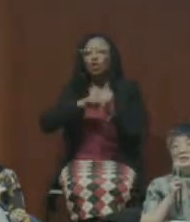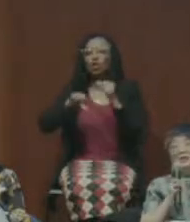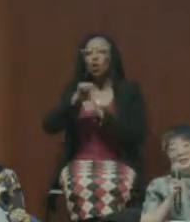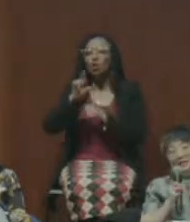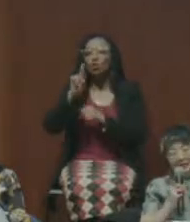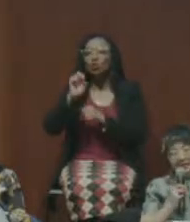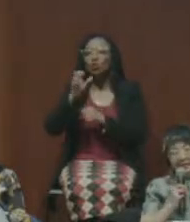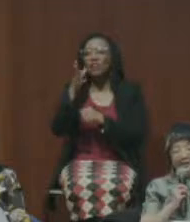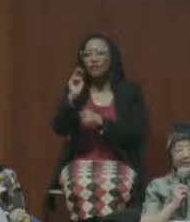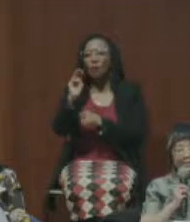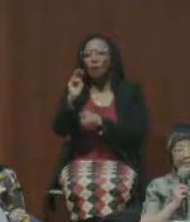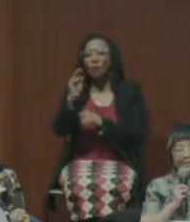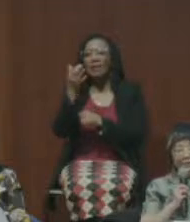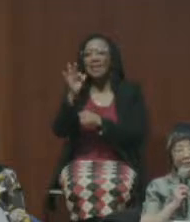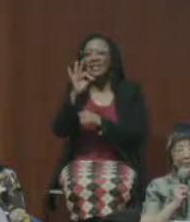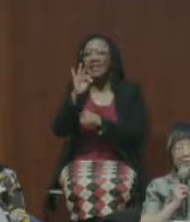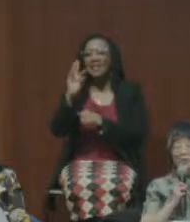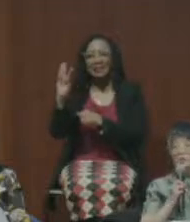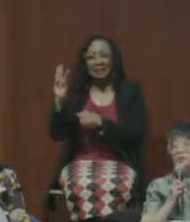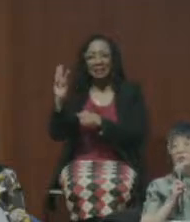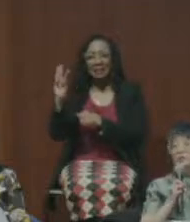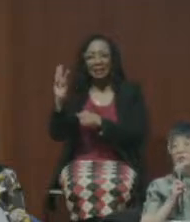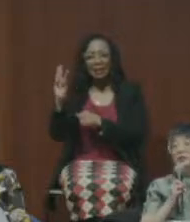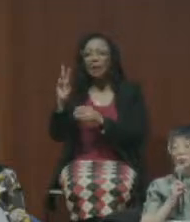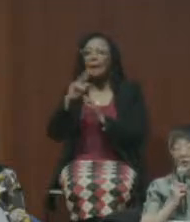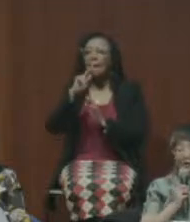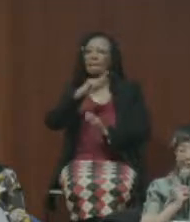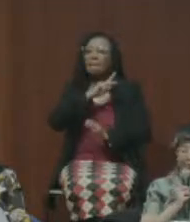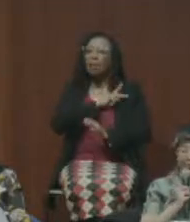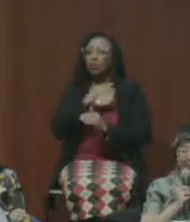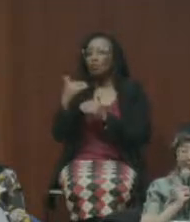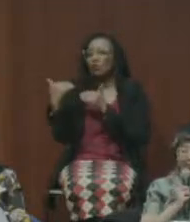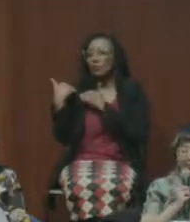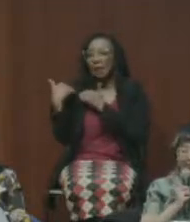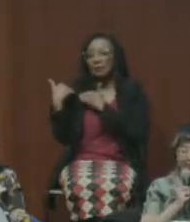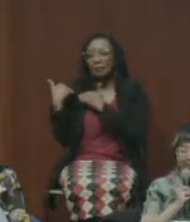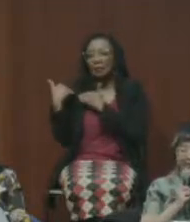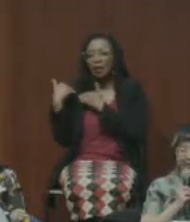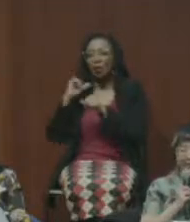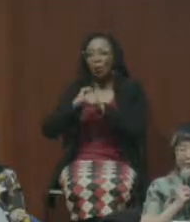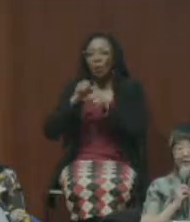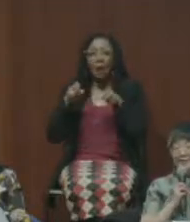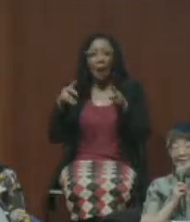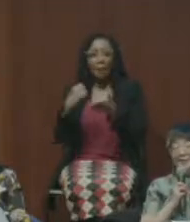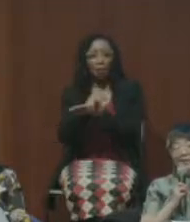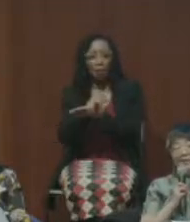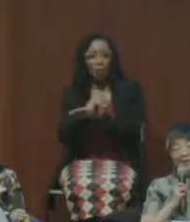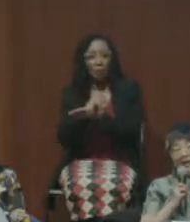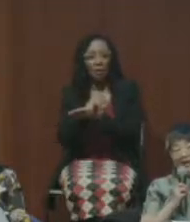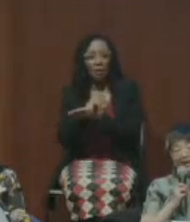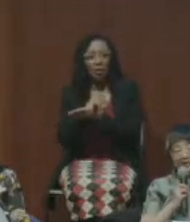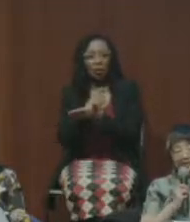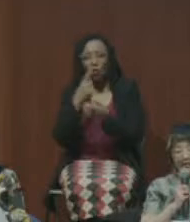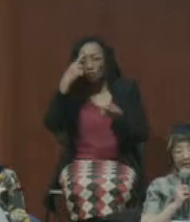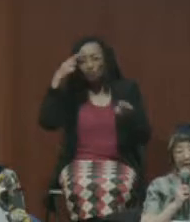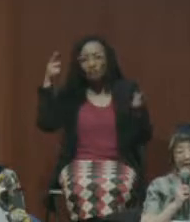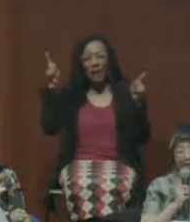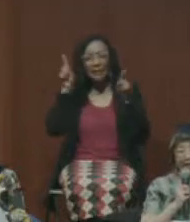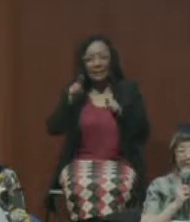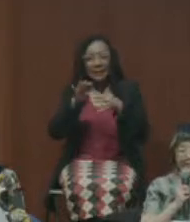the 1996 Personal Responsibility and Work Opportunity Reconciliation